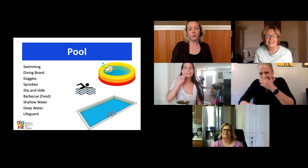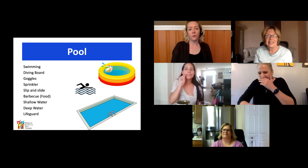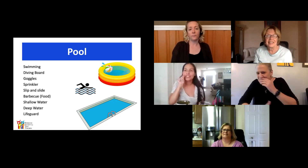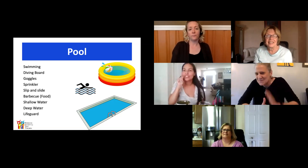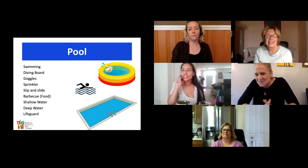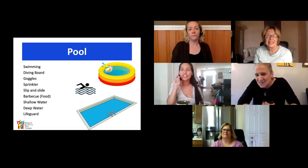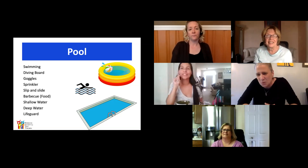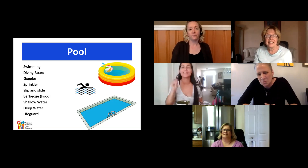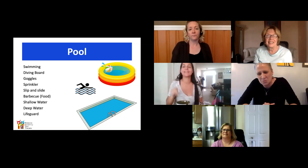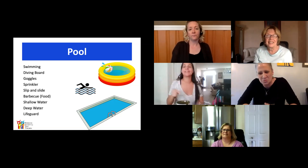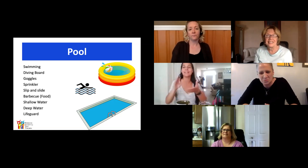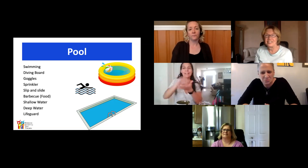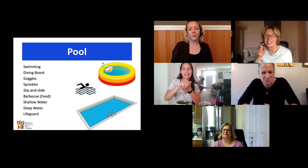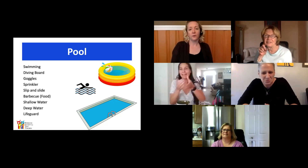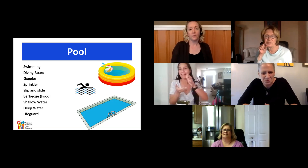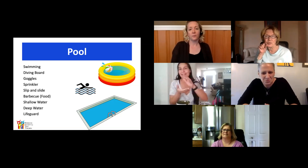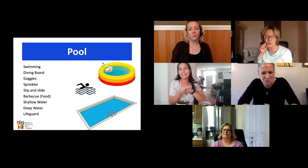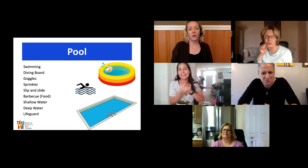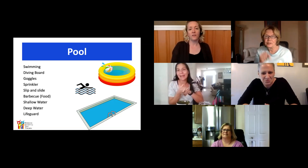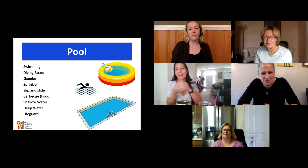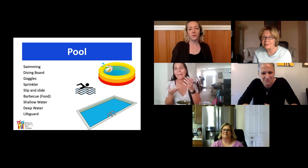What kind of food? Chicken,